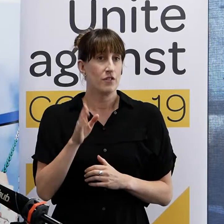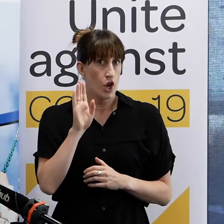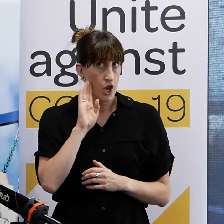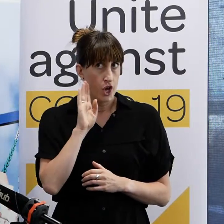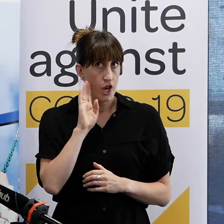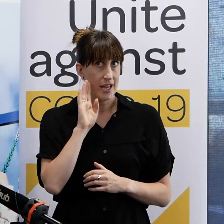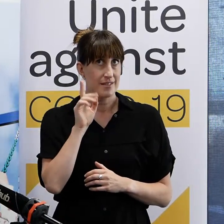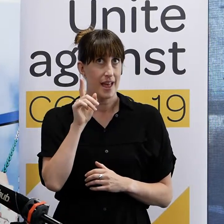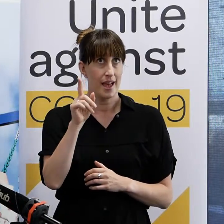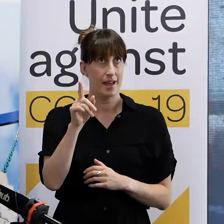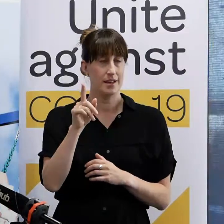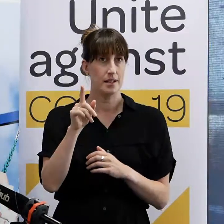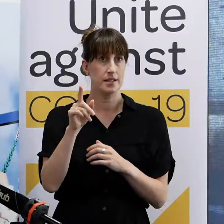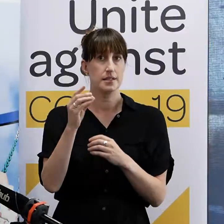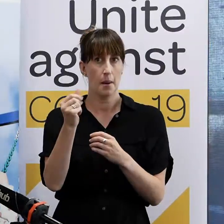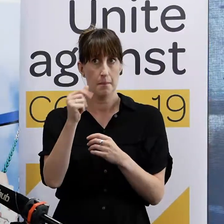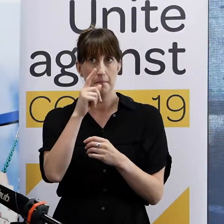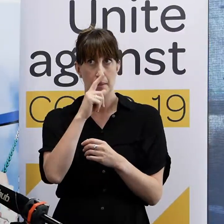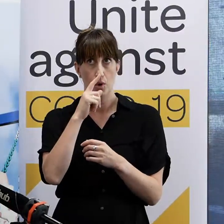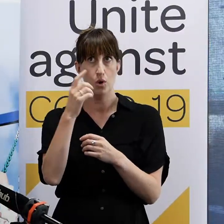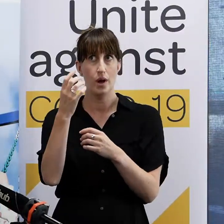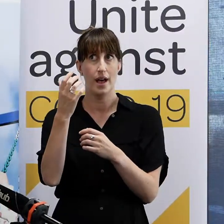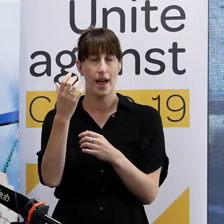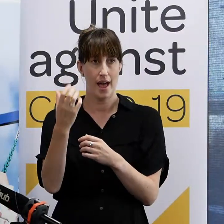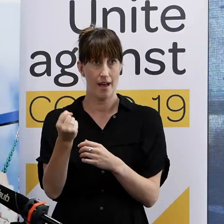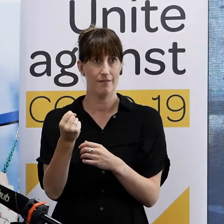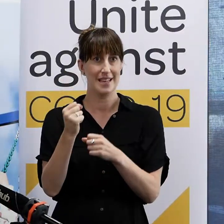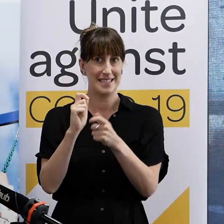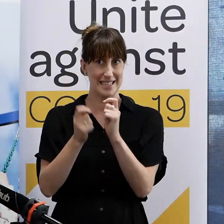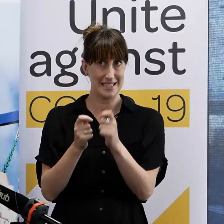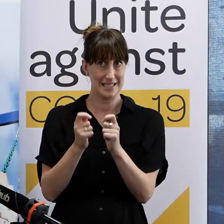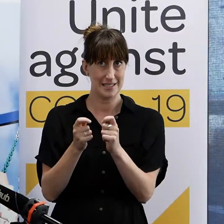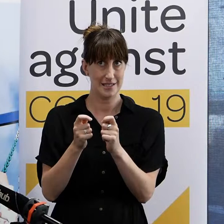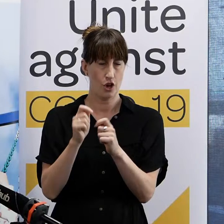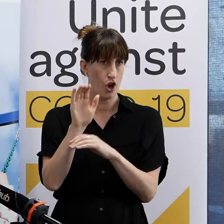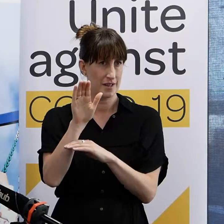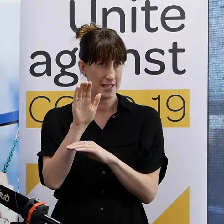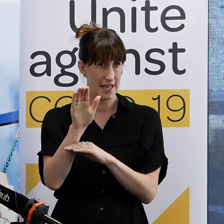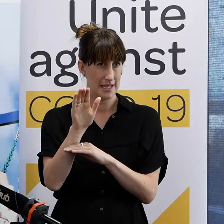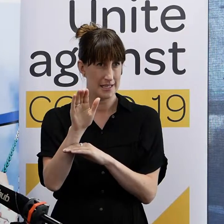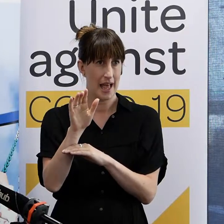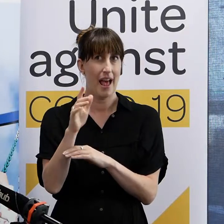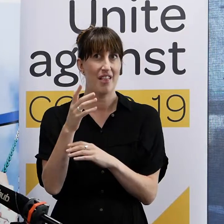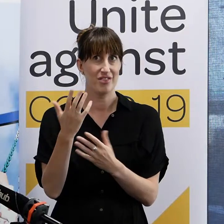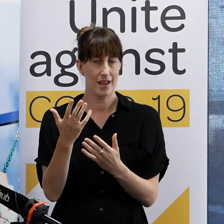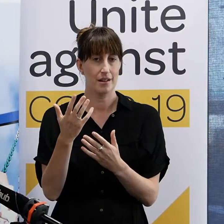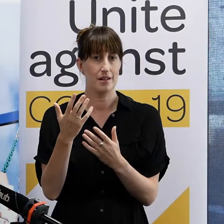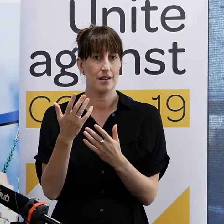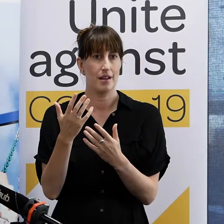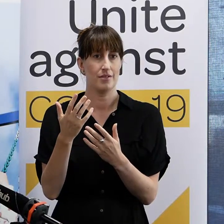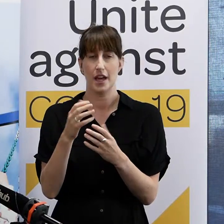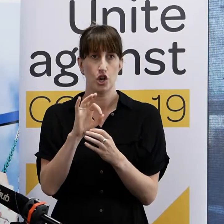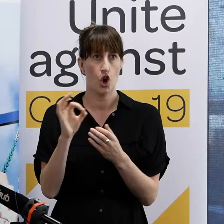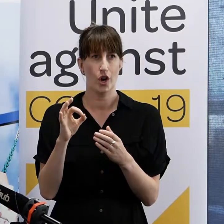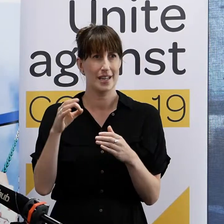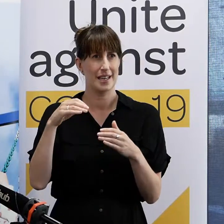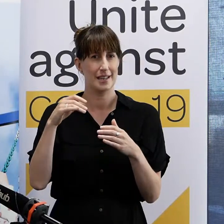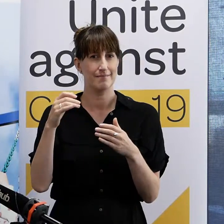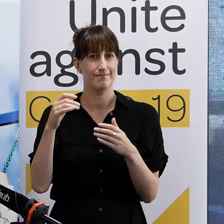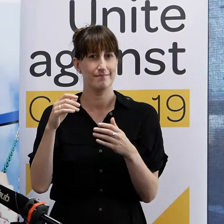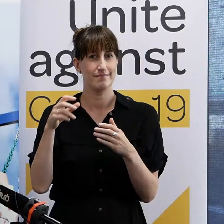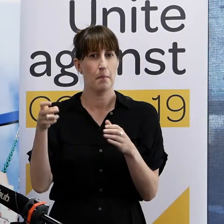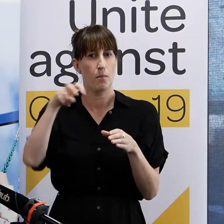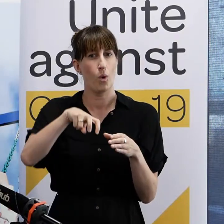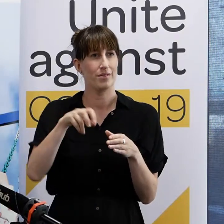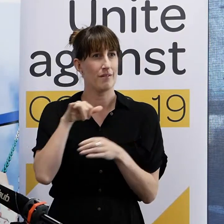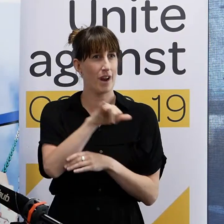can only infer that may well have been because they've returned a positive pre-departure test. And the EU is putting in new stricter